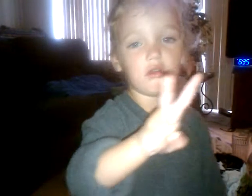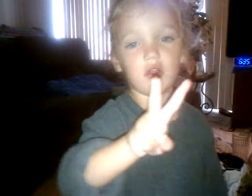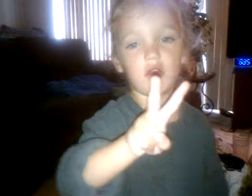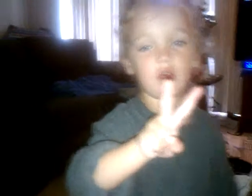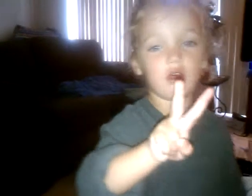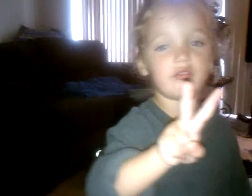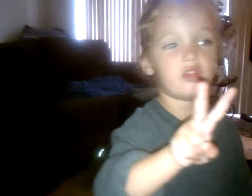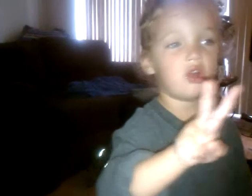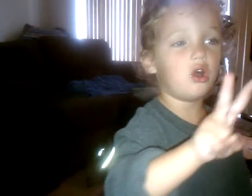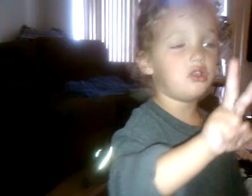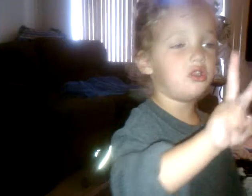W,